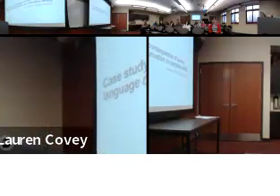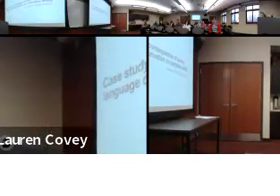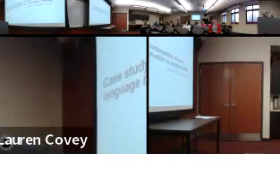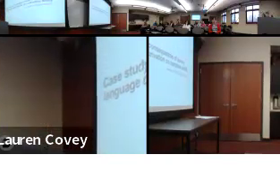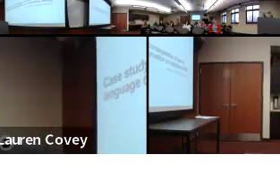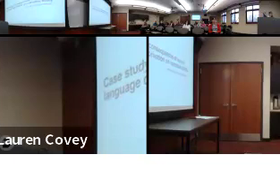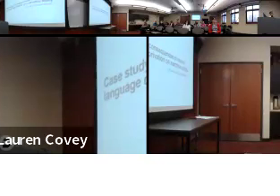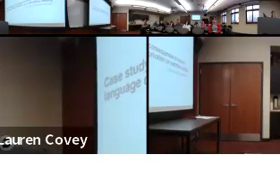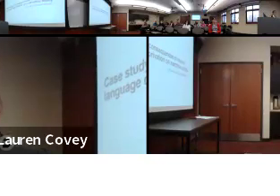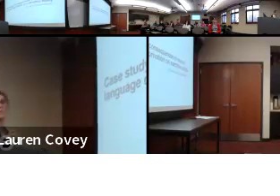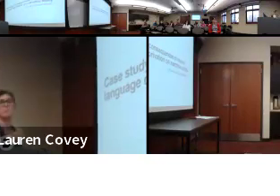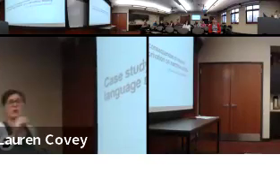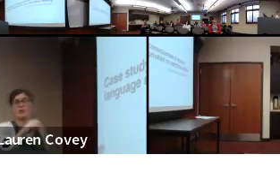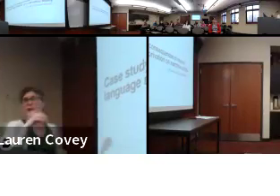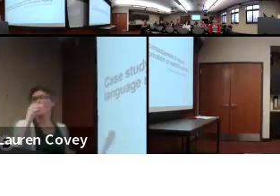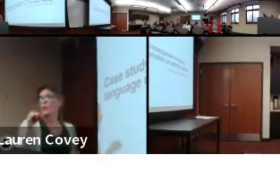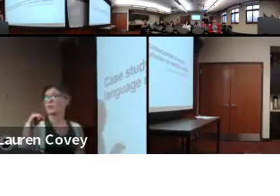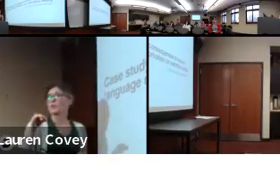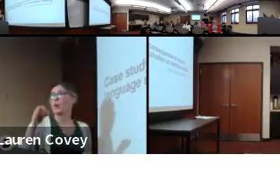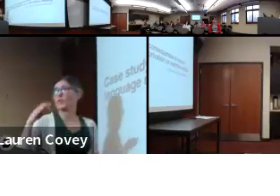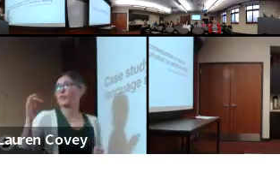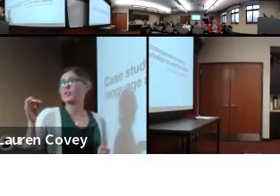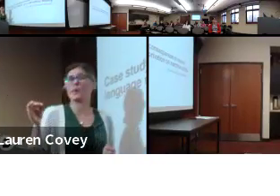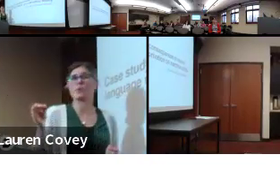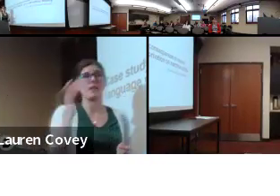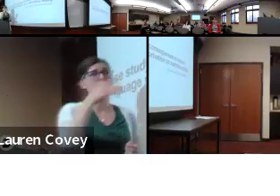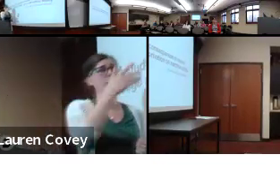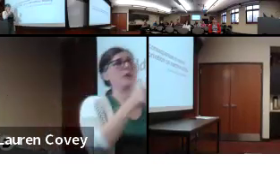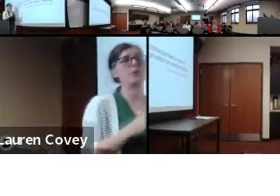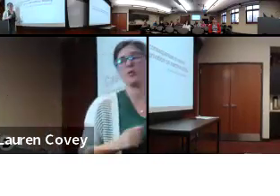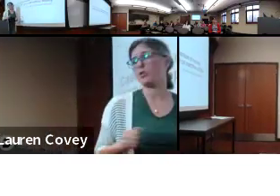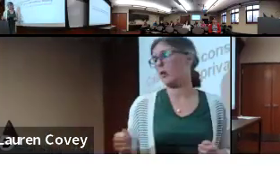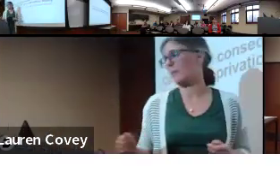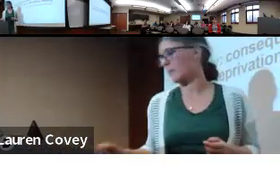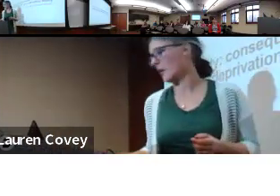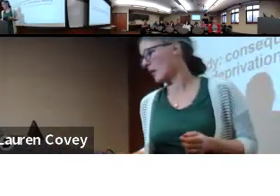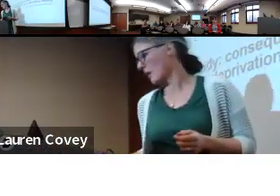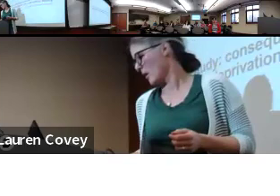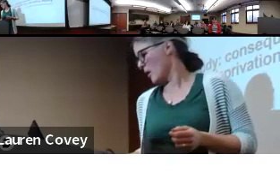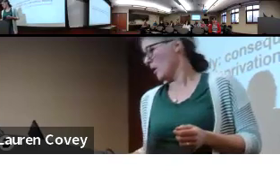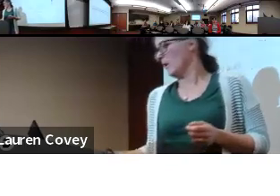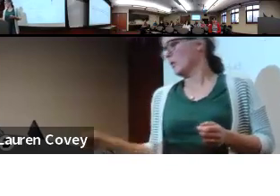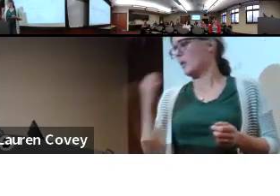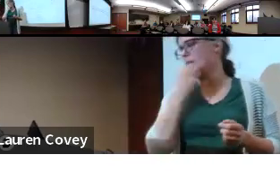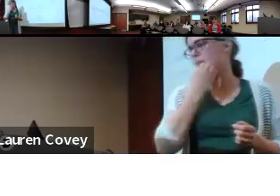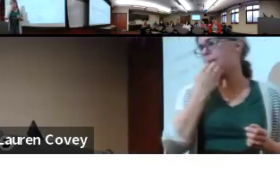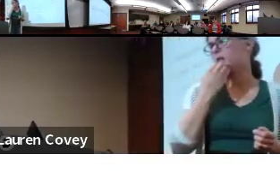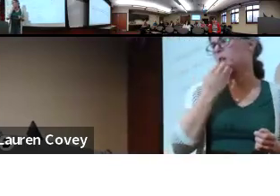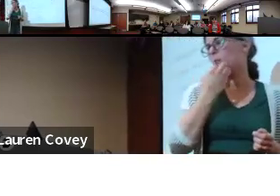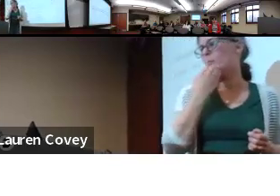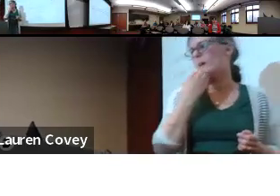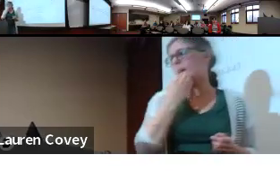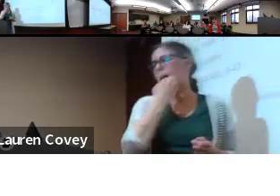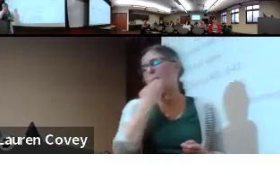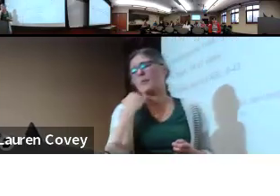look at signers who were much later learners of the first language than the people that we just saw. So as I